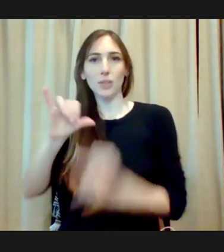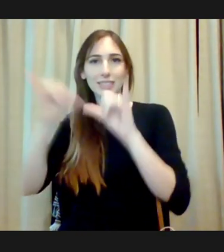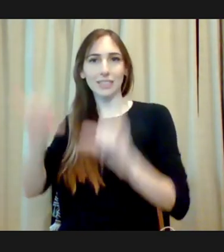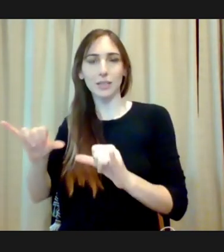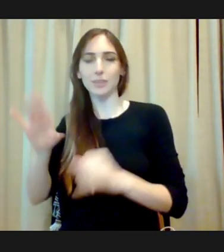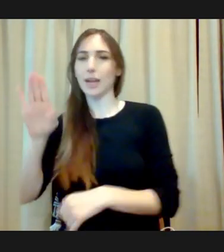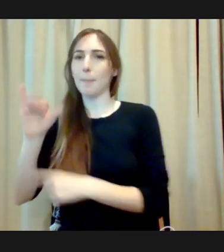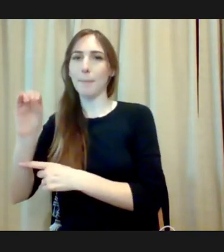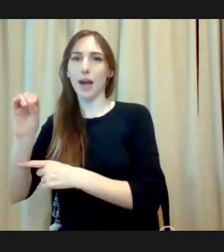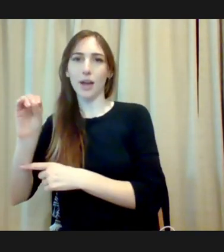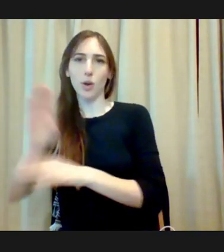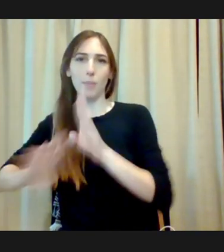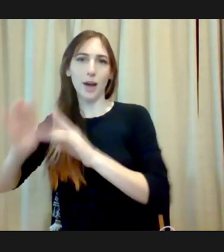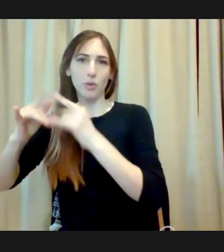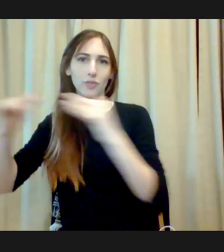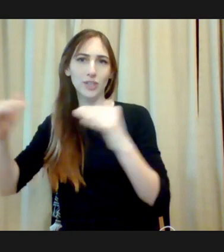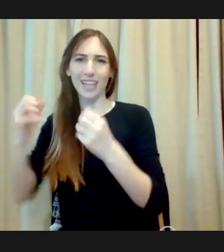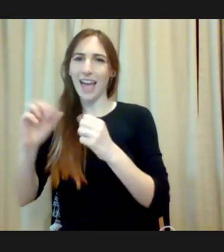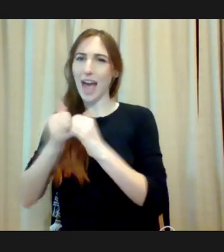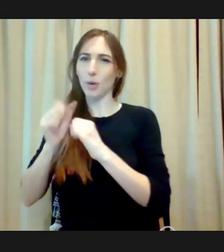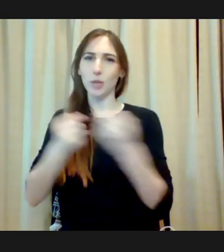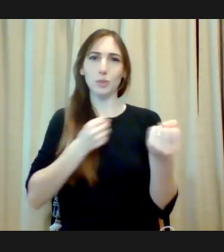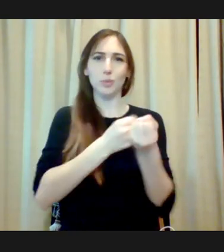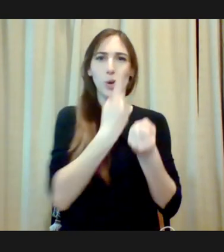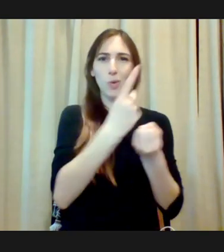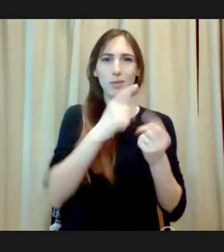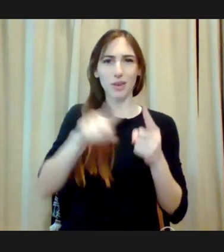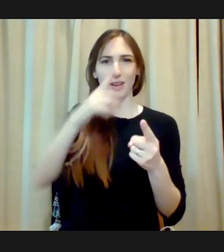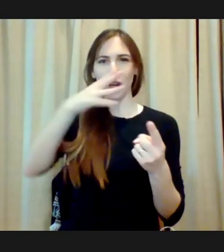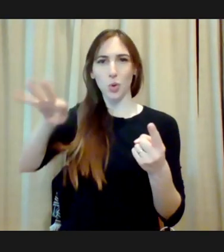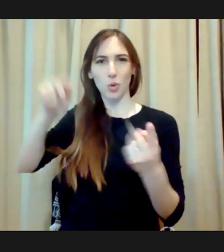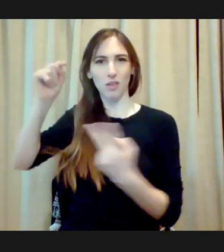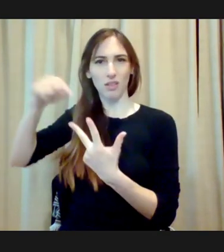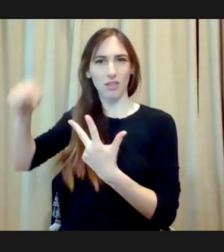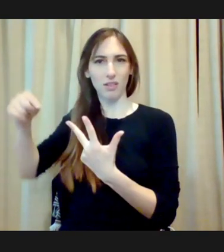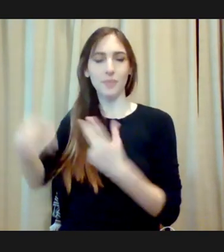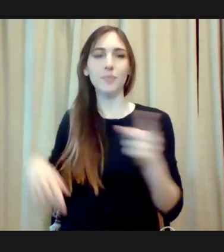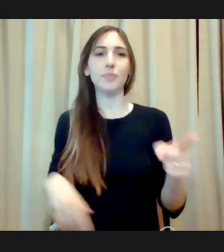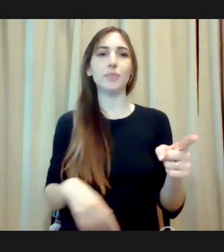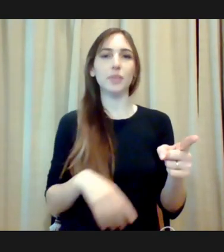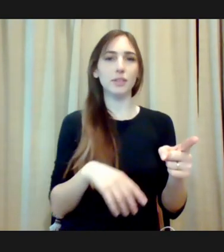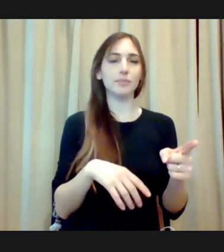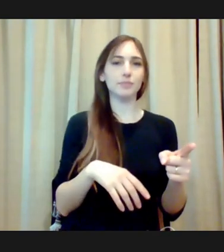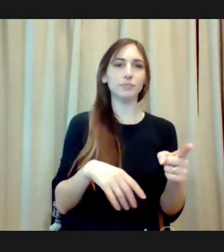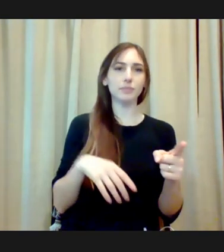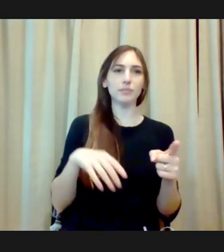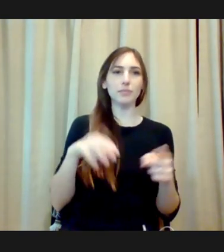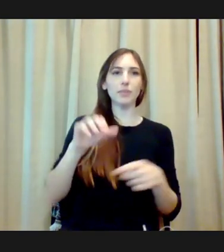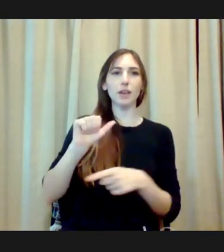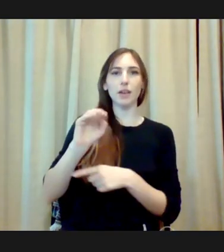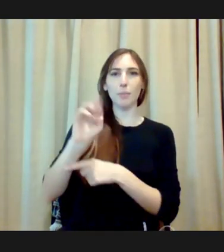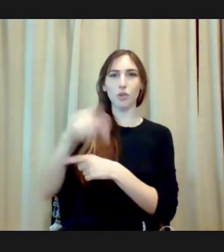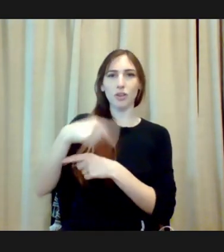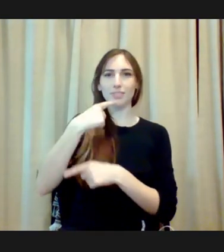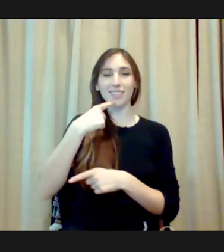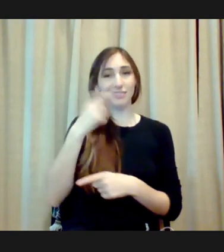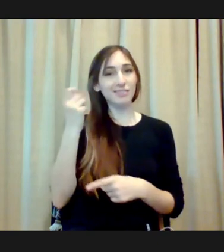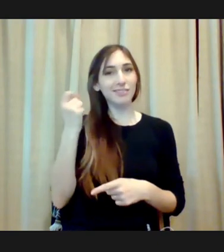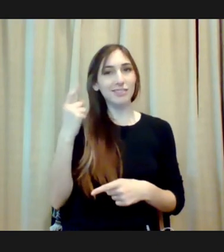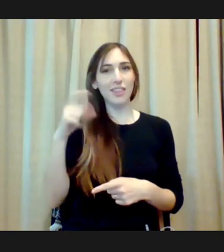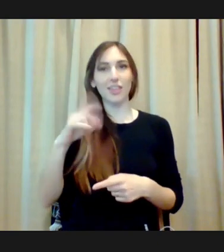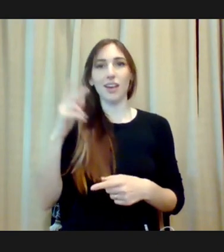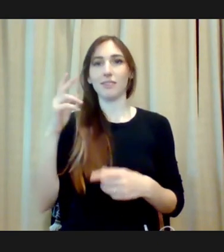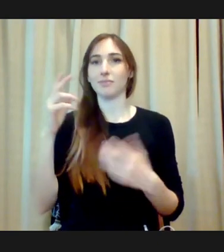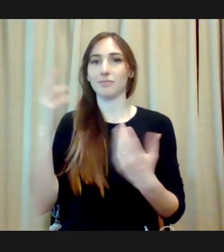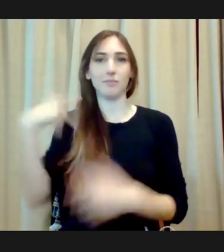can you support one and not the other? So this is where politics comes in. I have absolutely